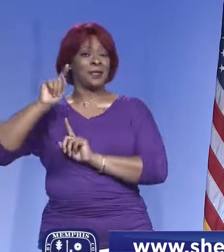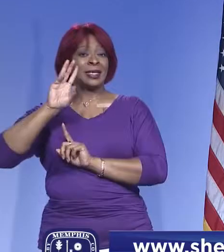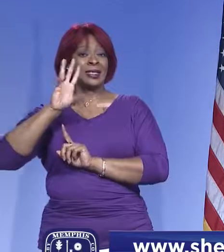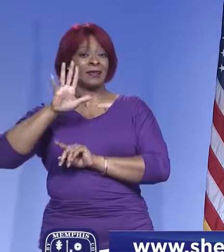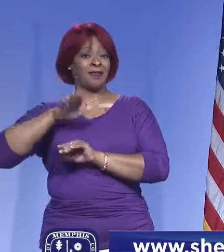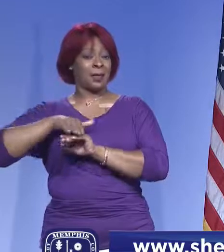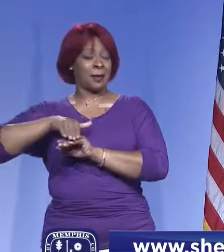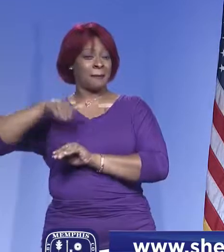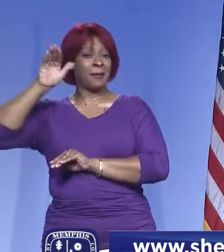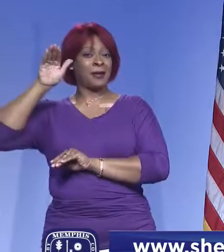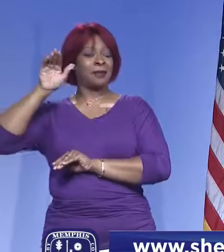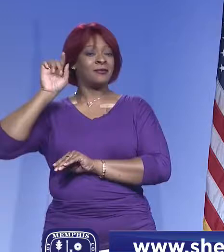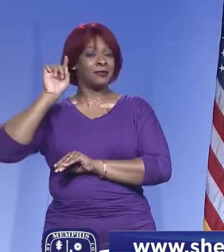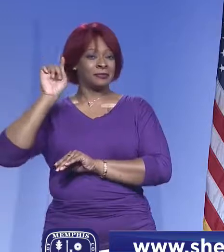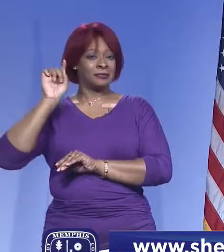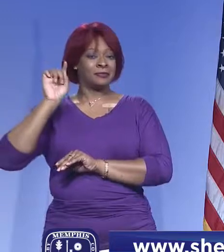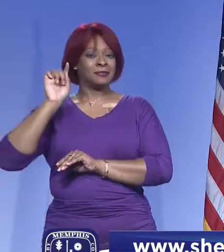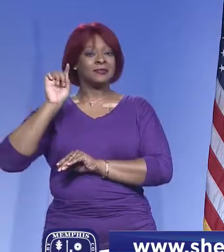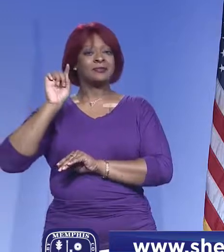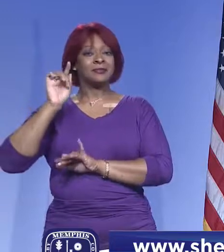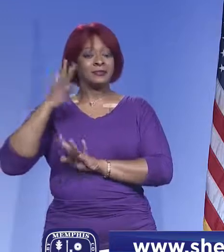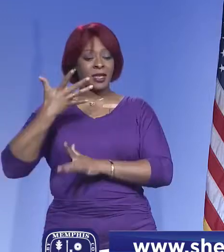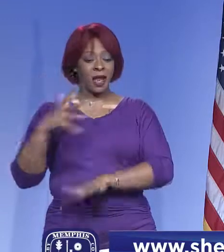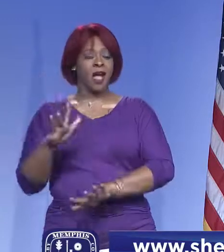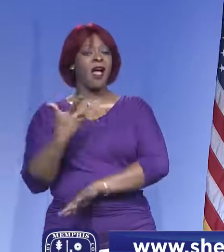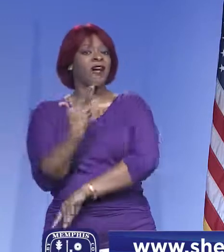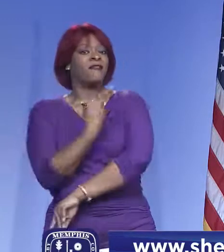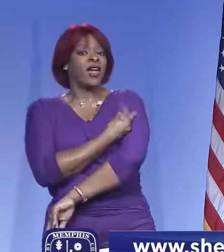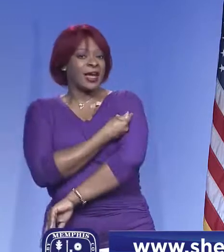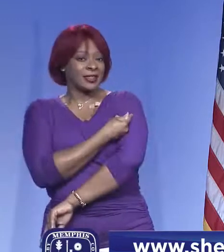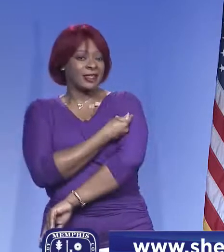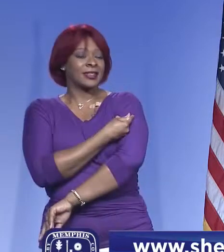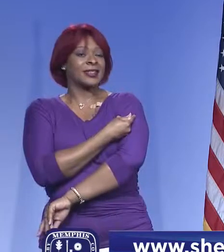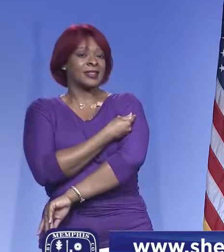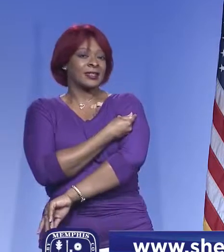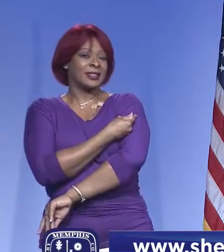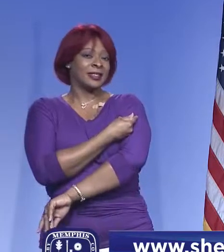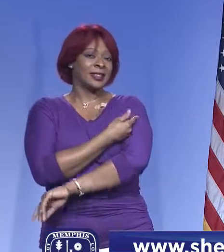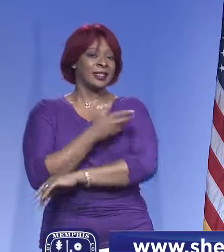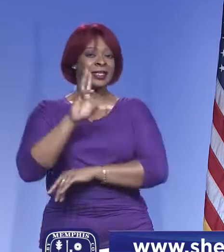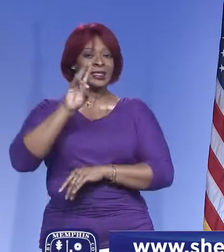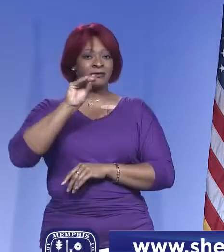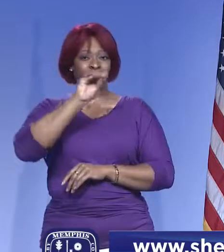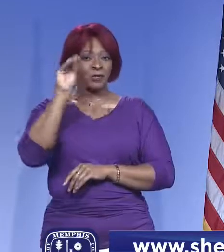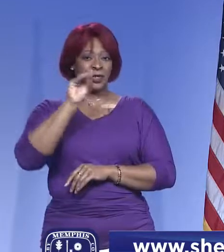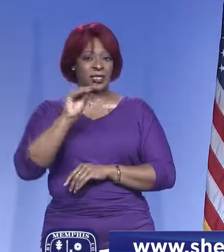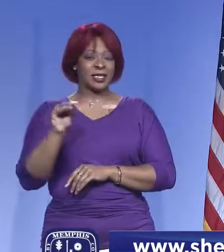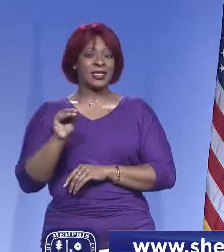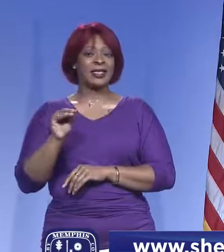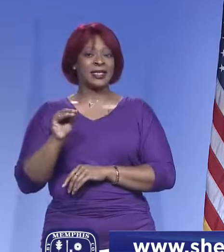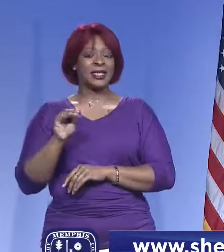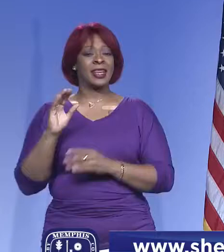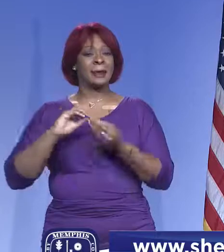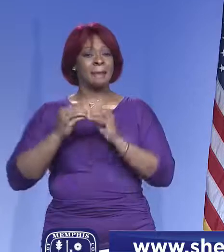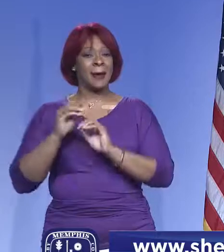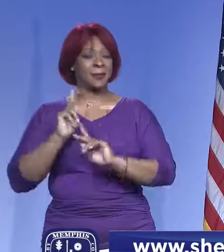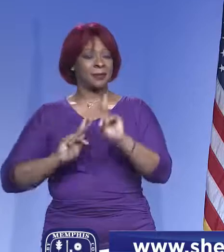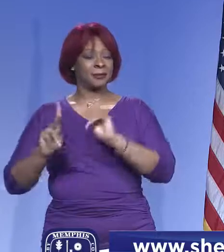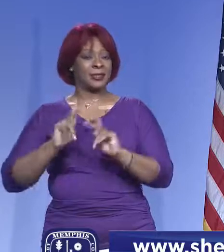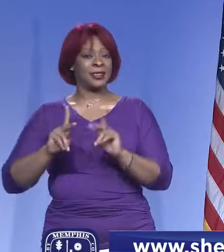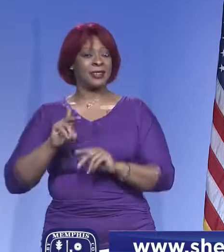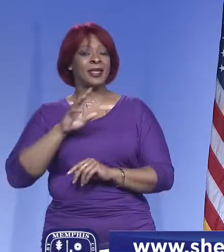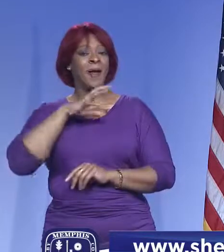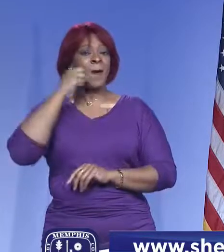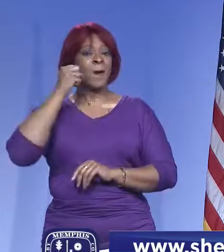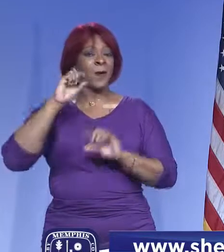65 years of age and older, have been vaccinated at least 70% of the population in those older